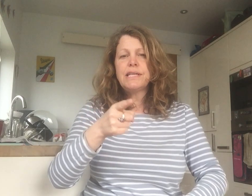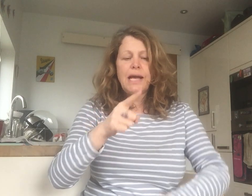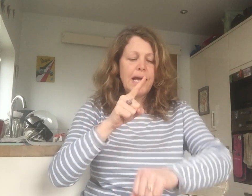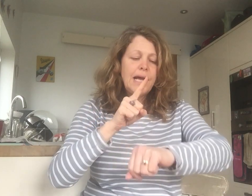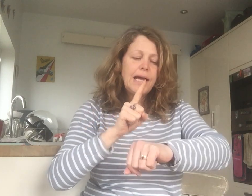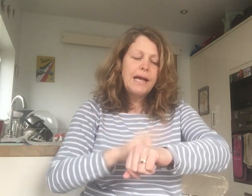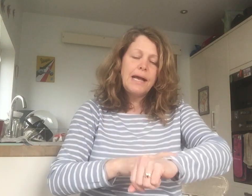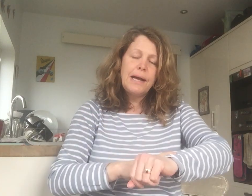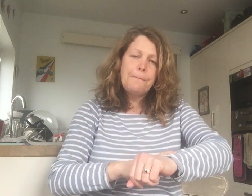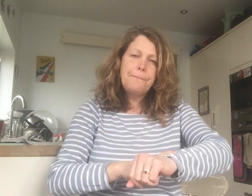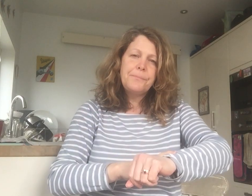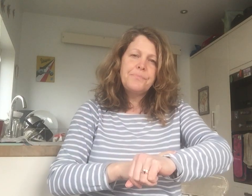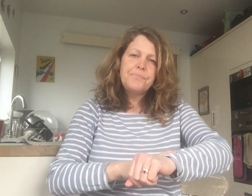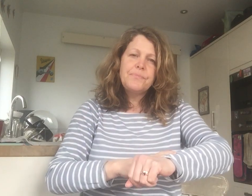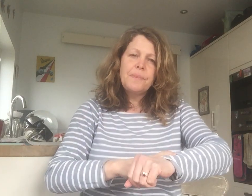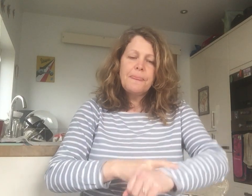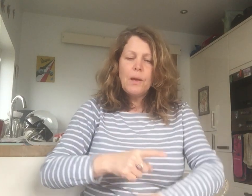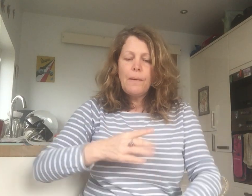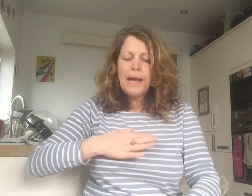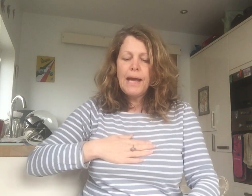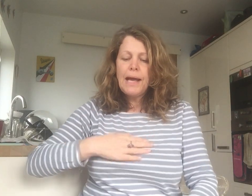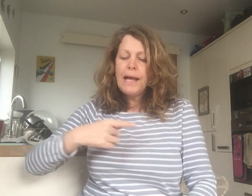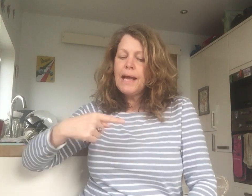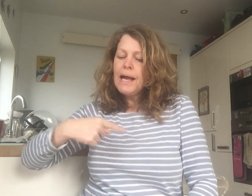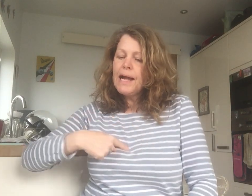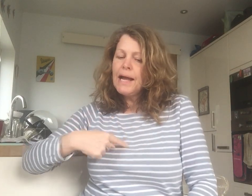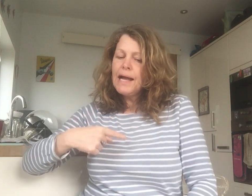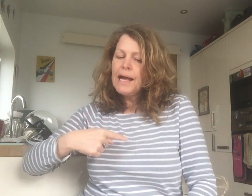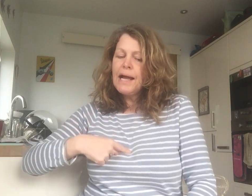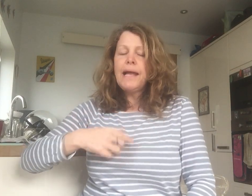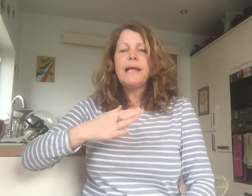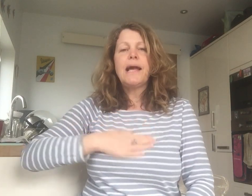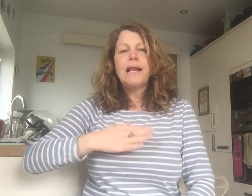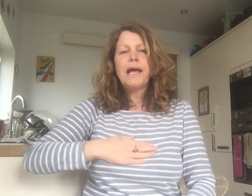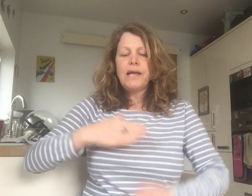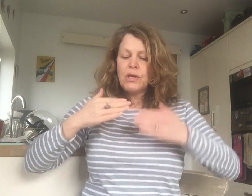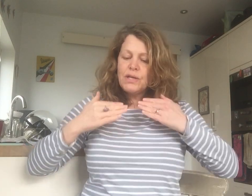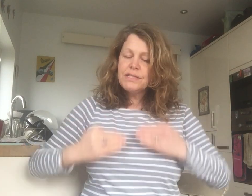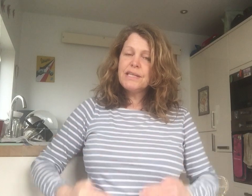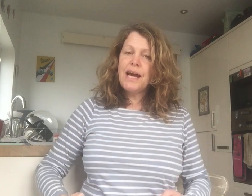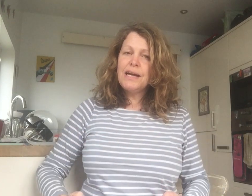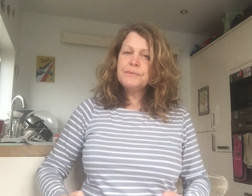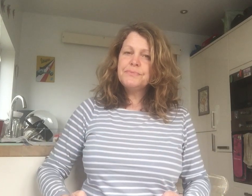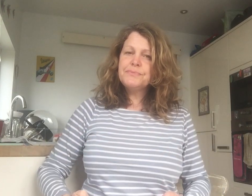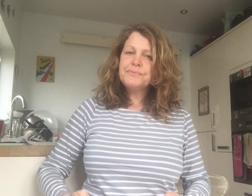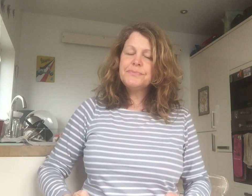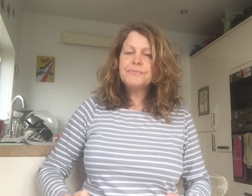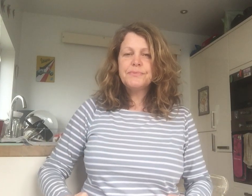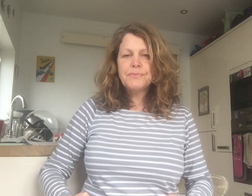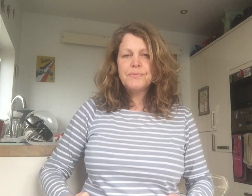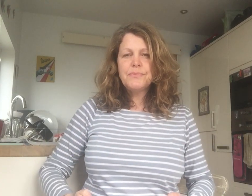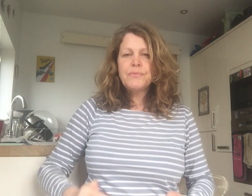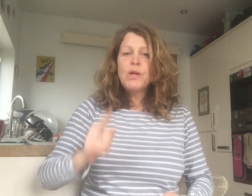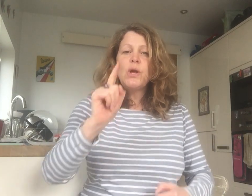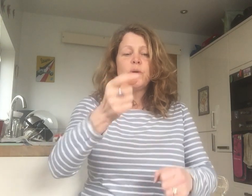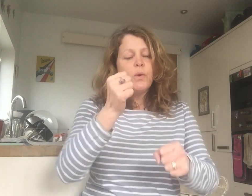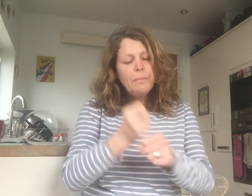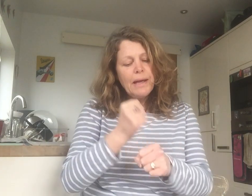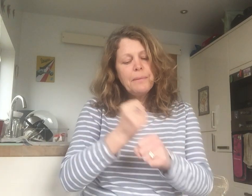time. And on my eyes, I, I, I, your sign. Ooh, you make